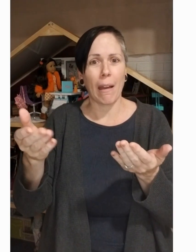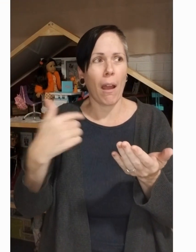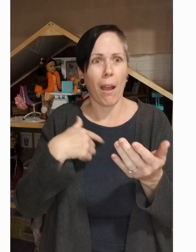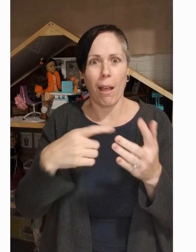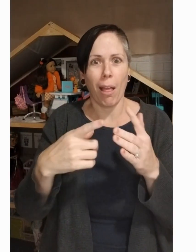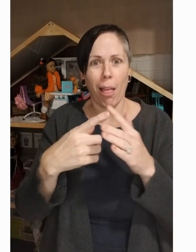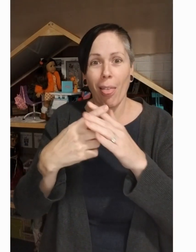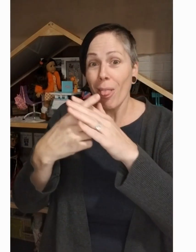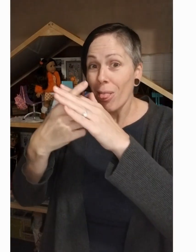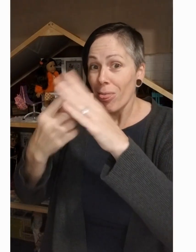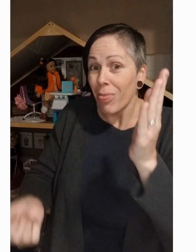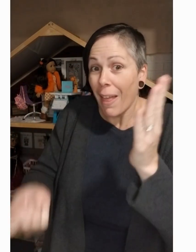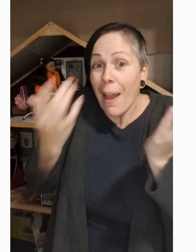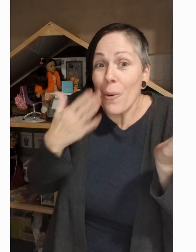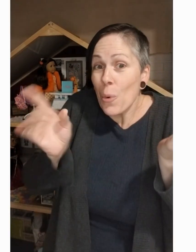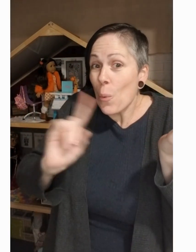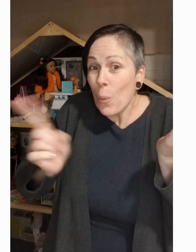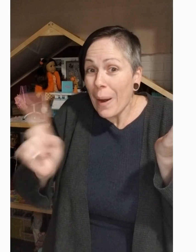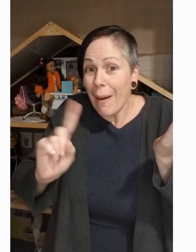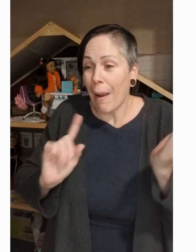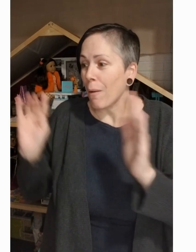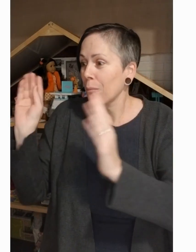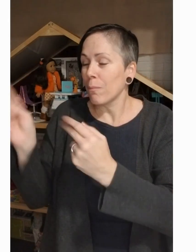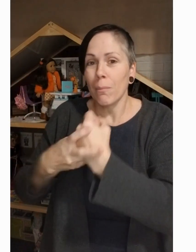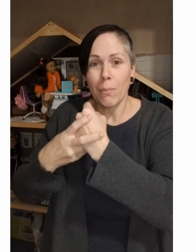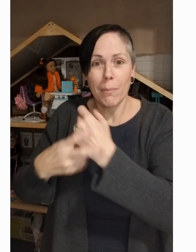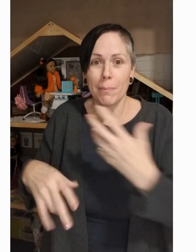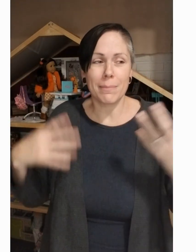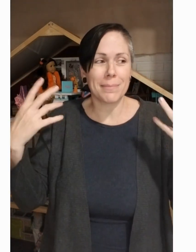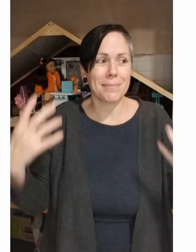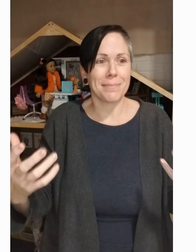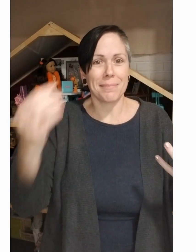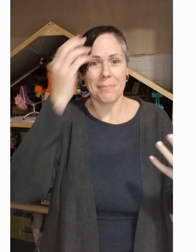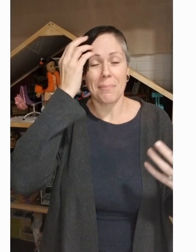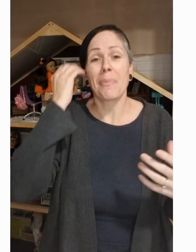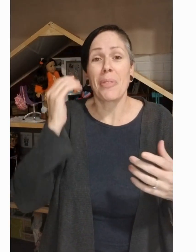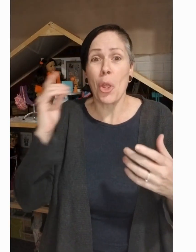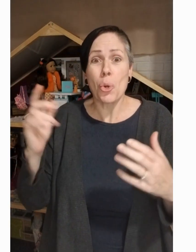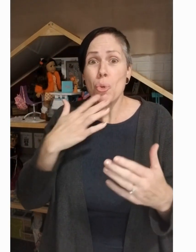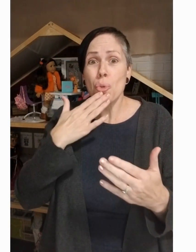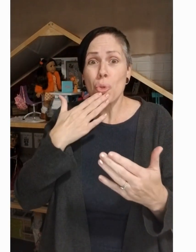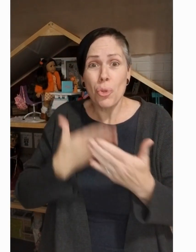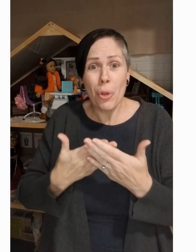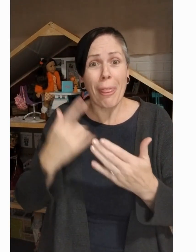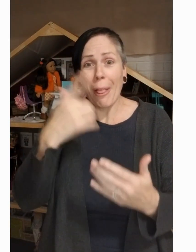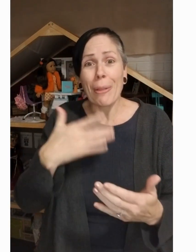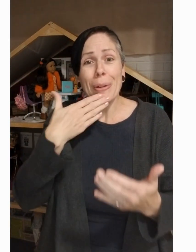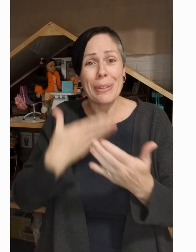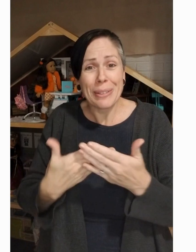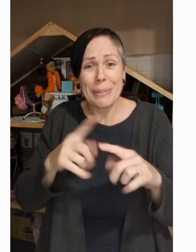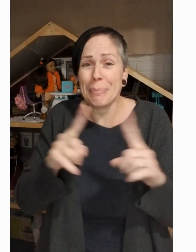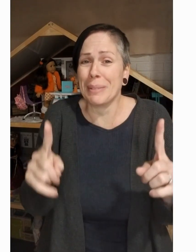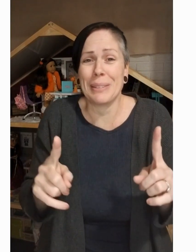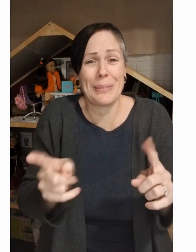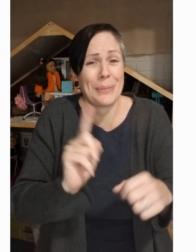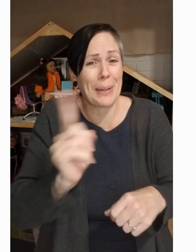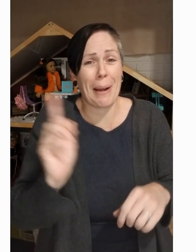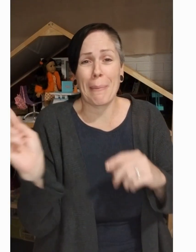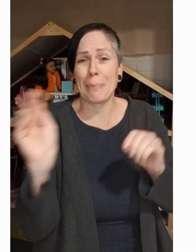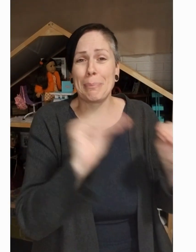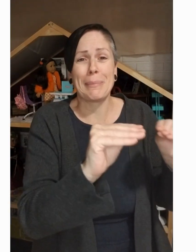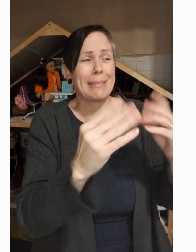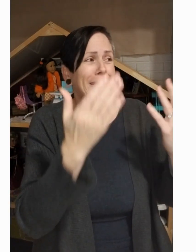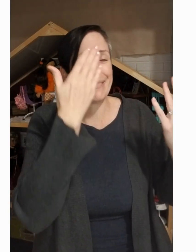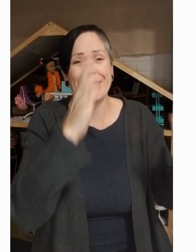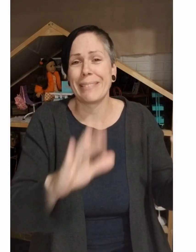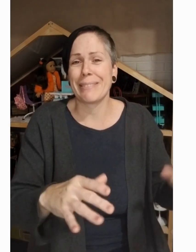Like, I don't remember where I put them. Yeah, I'm going to come across them at some point. I think I have a